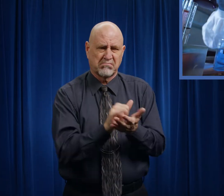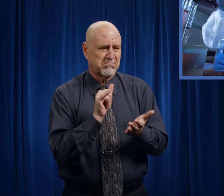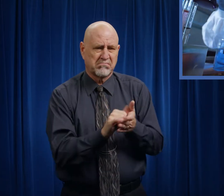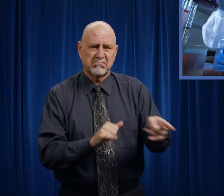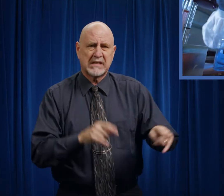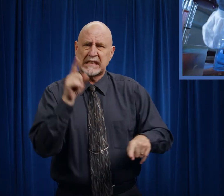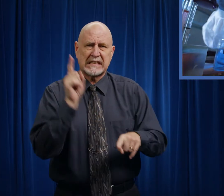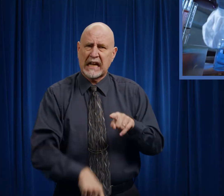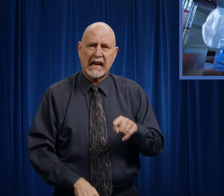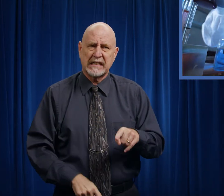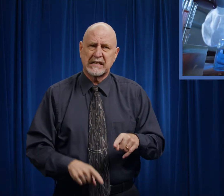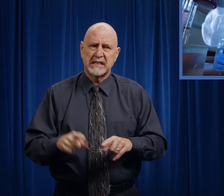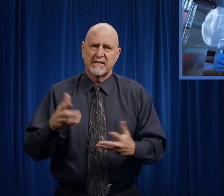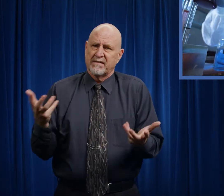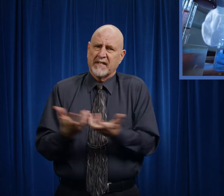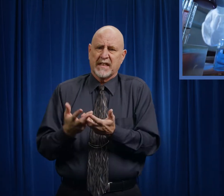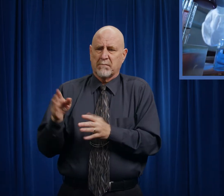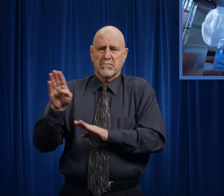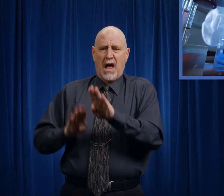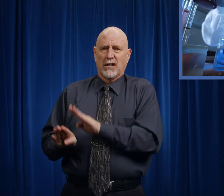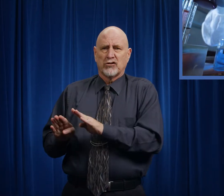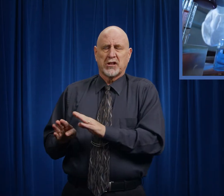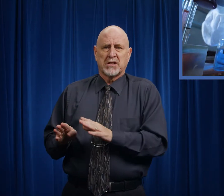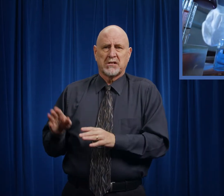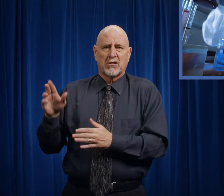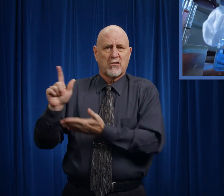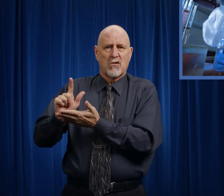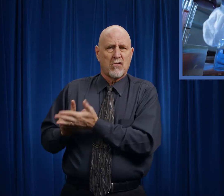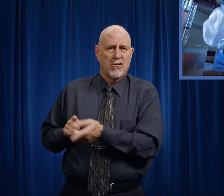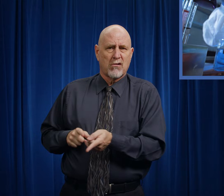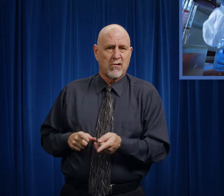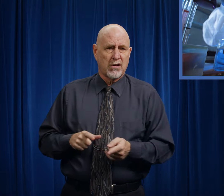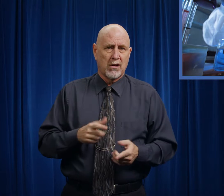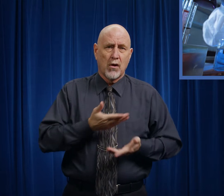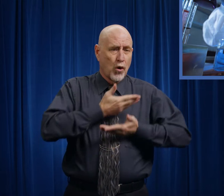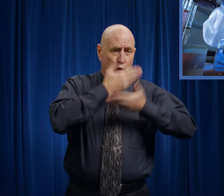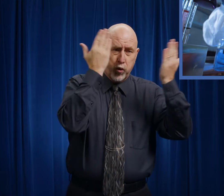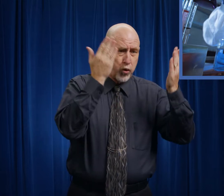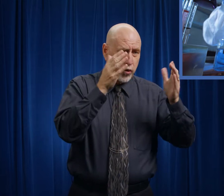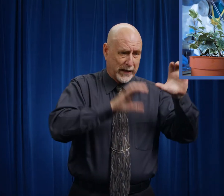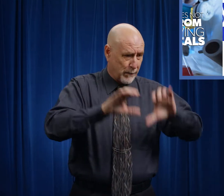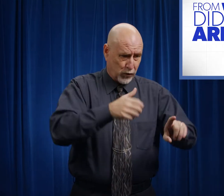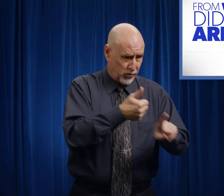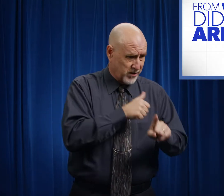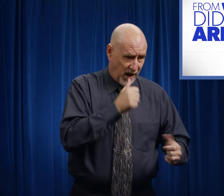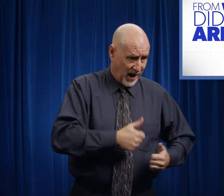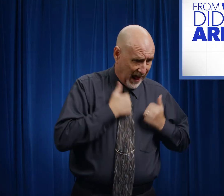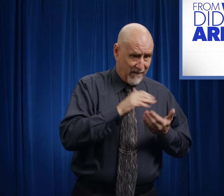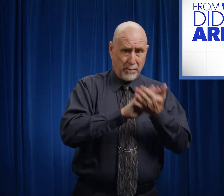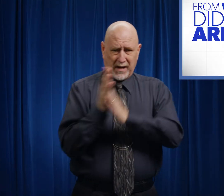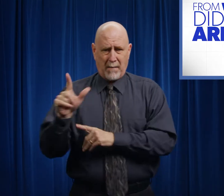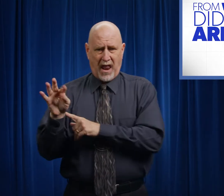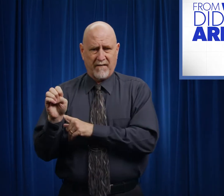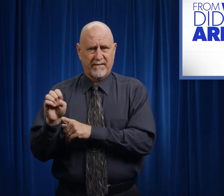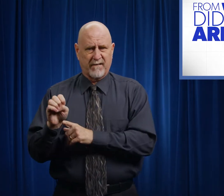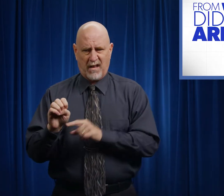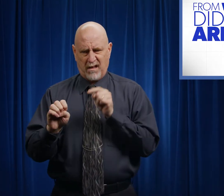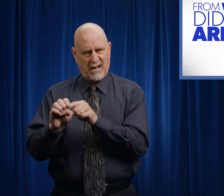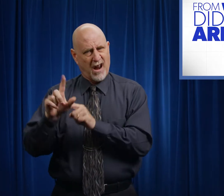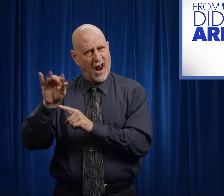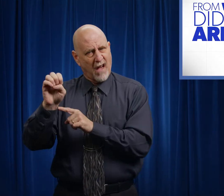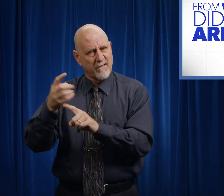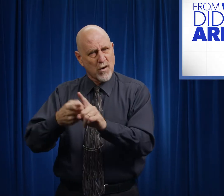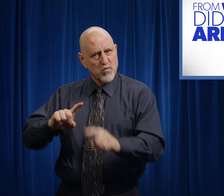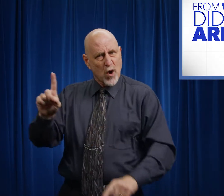is biologically impossible. Life doesn't arise from non-living chemicals. From where did